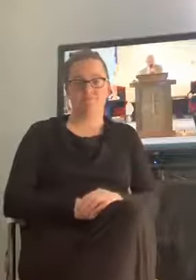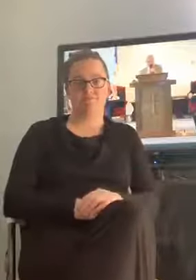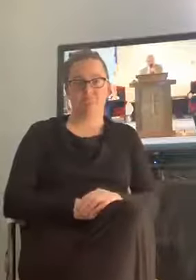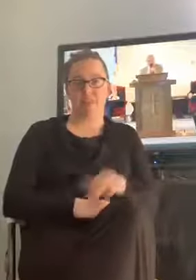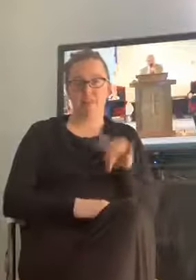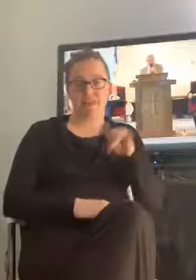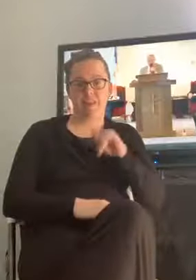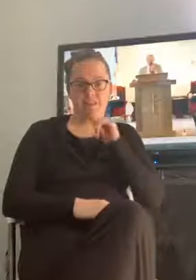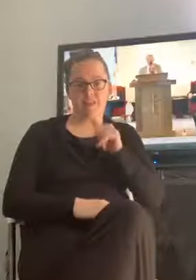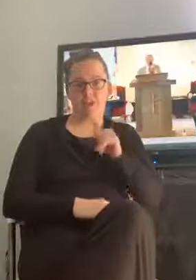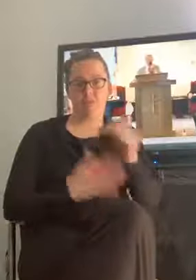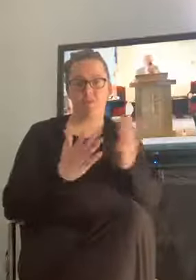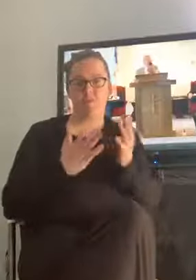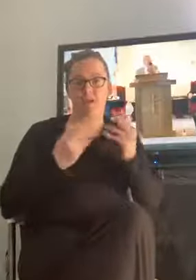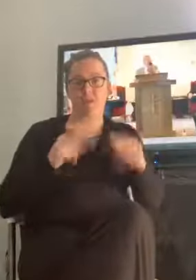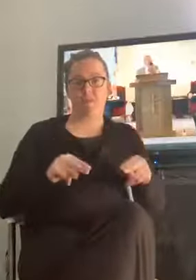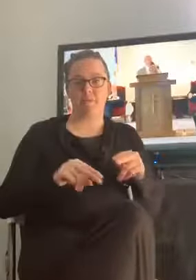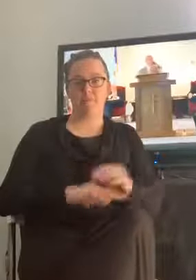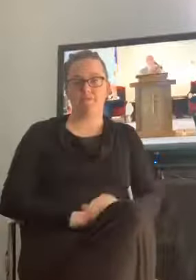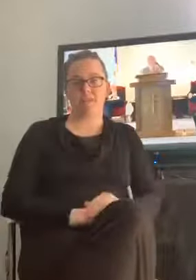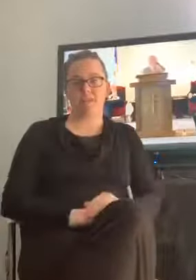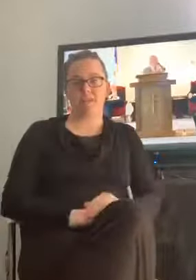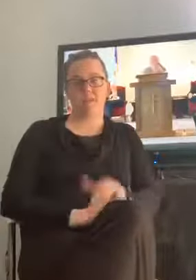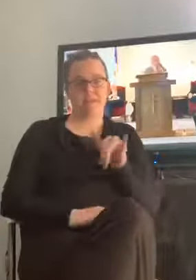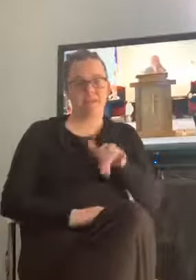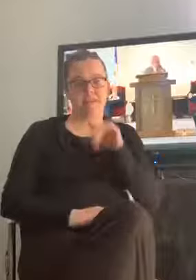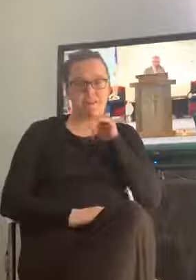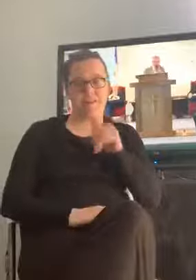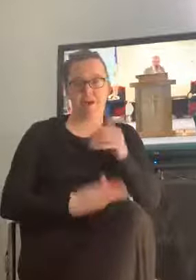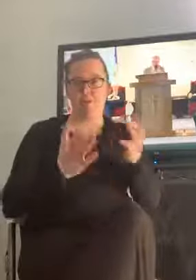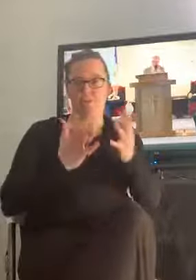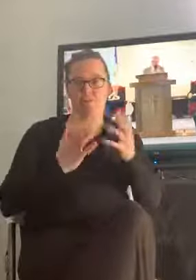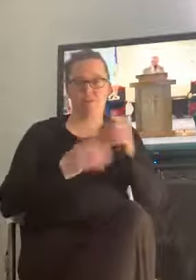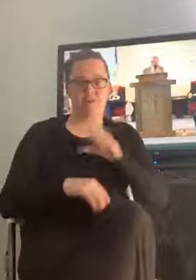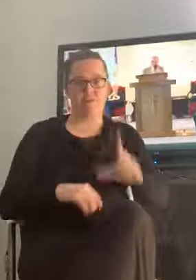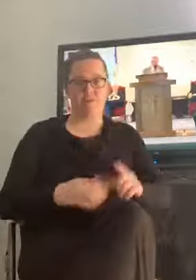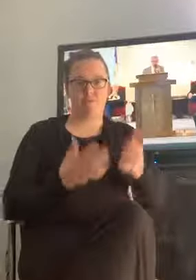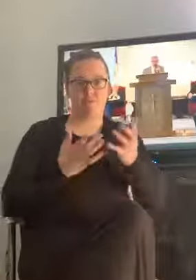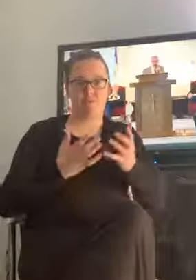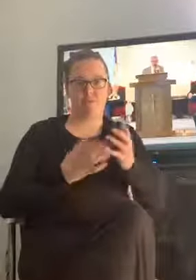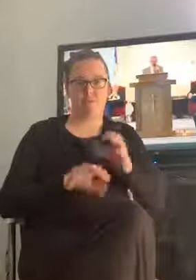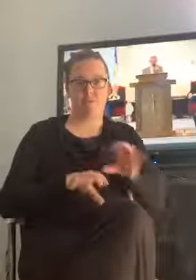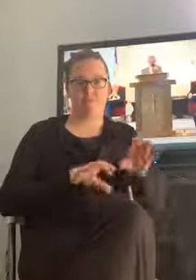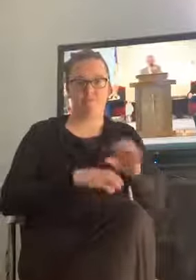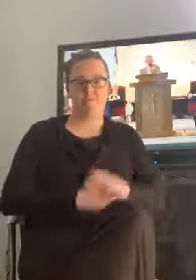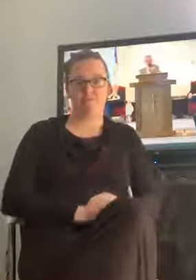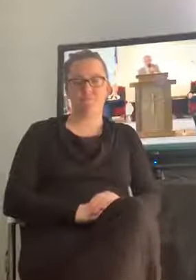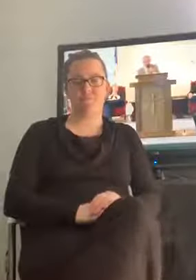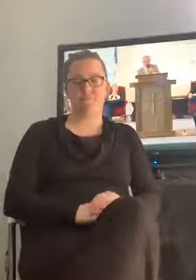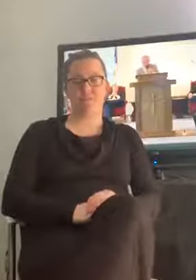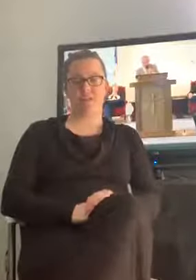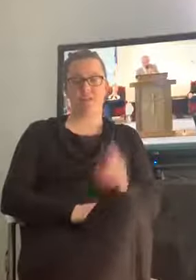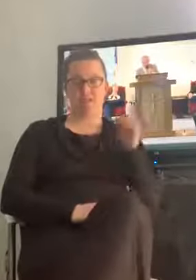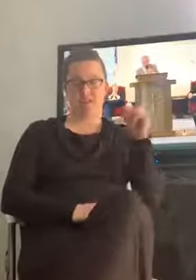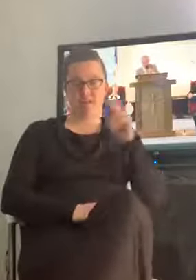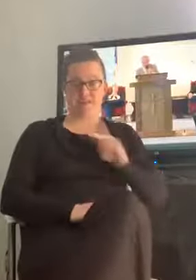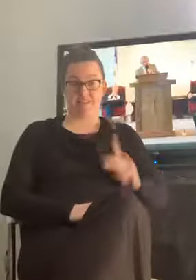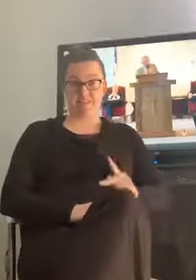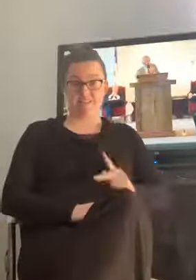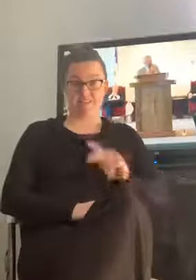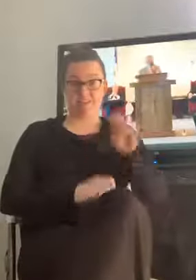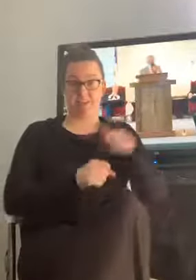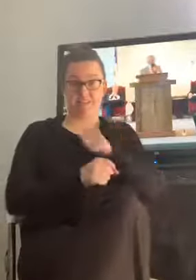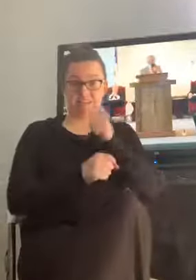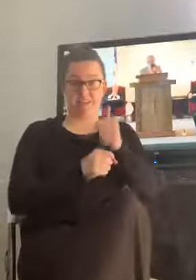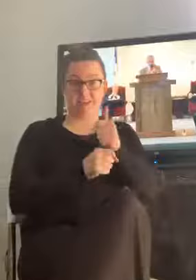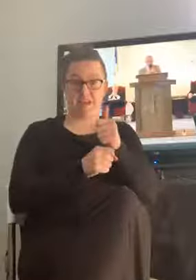case. This was not what the Lord intended to do. Oh, he is the King of Kings.